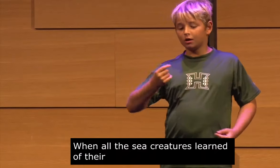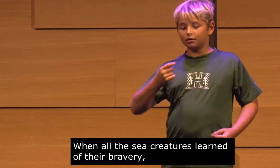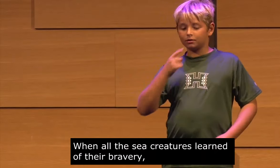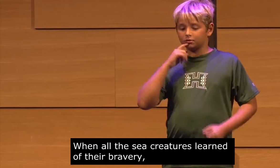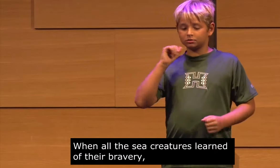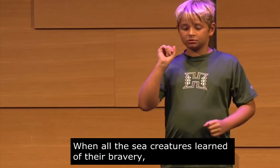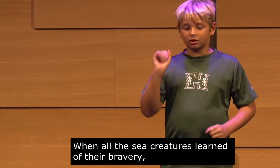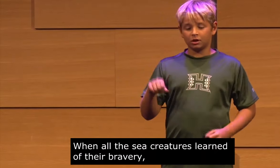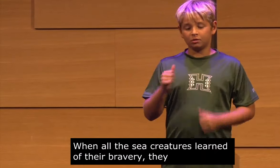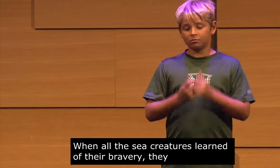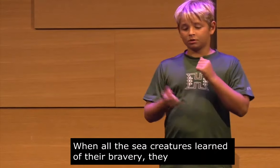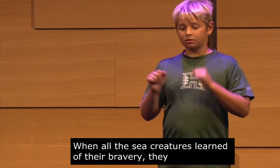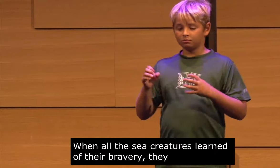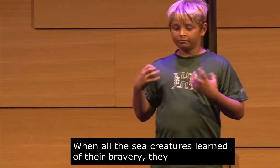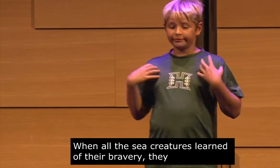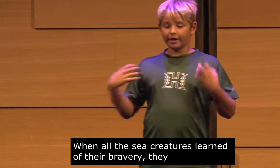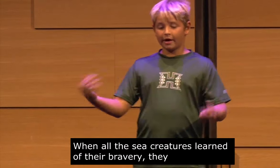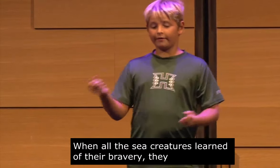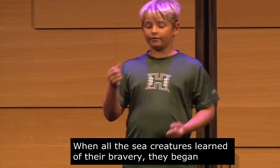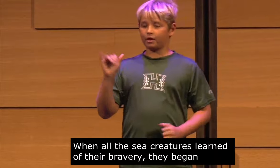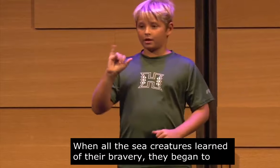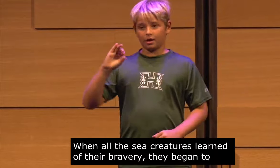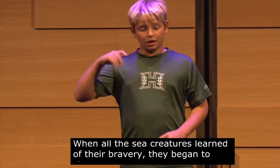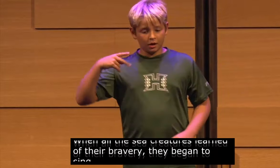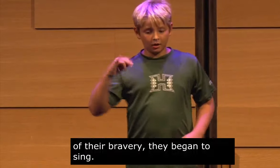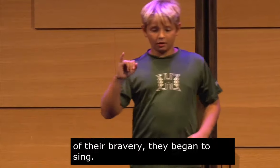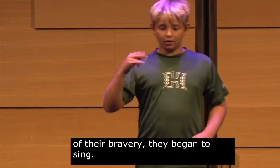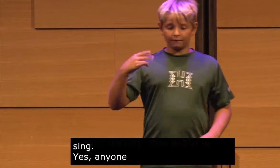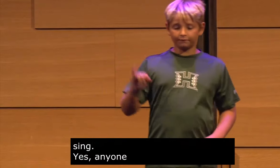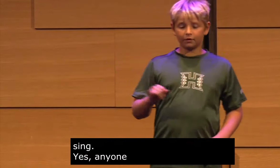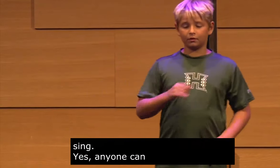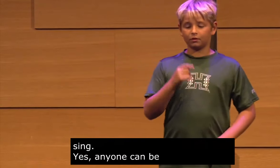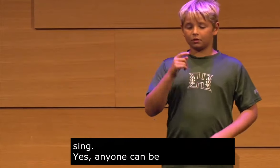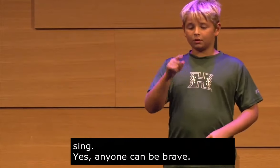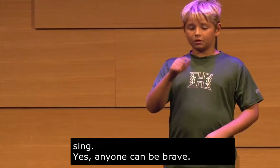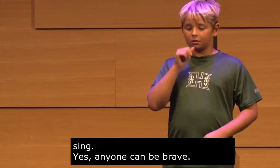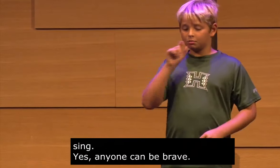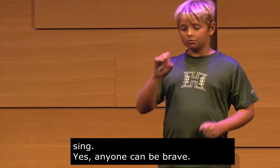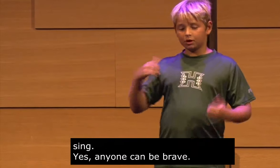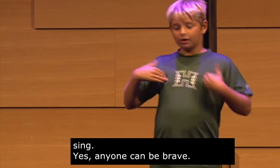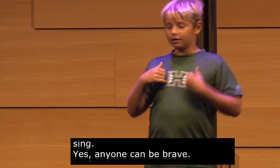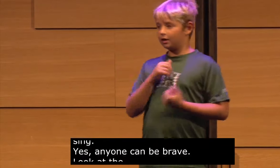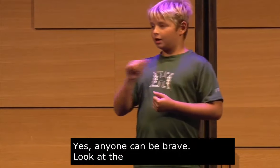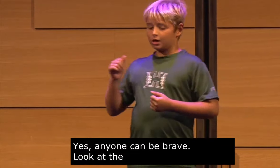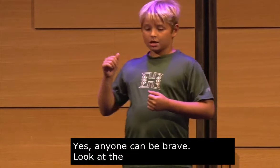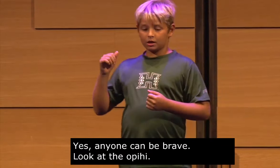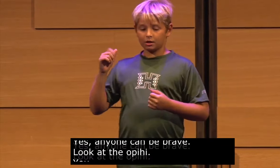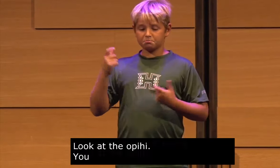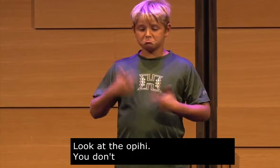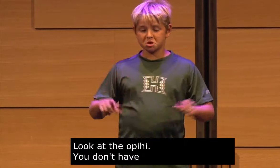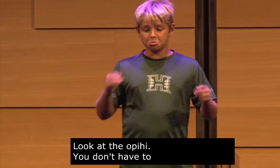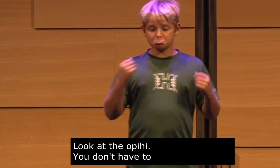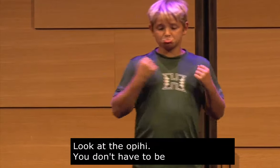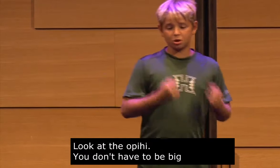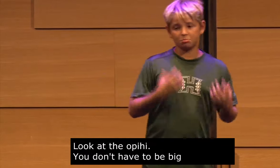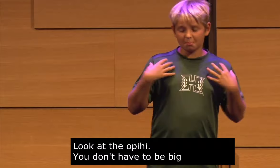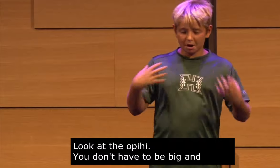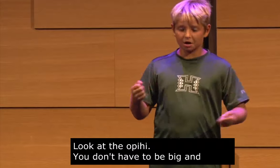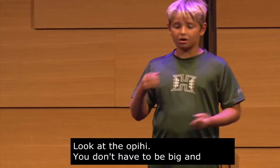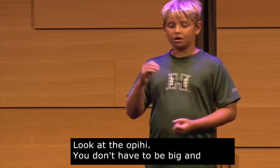of their bravery, they began to sing. "Yes, anyone can be brave. Look at the Opihai. You don't have to be big